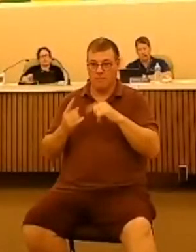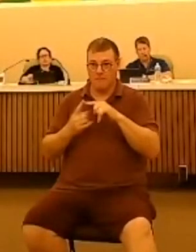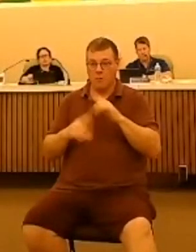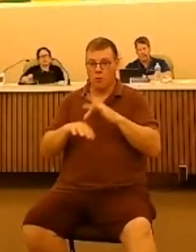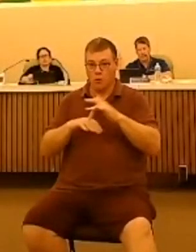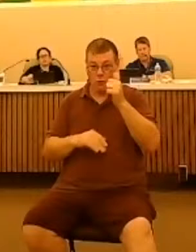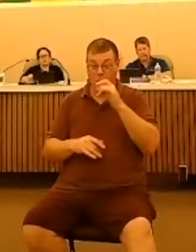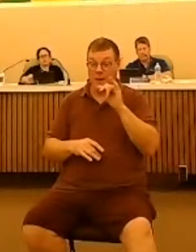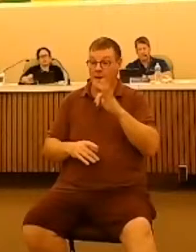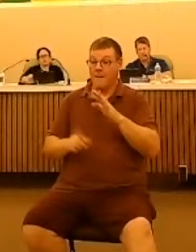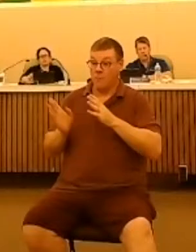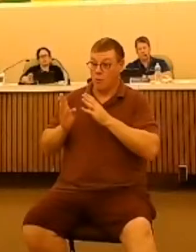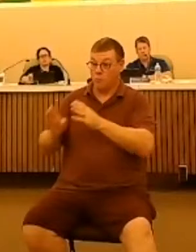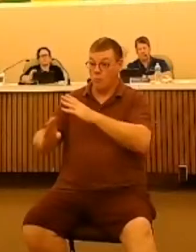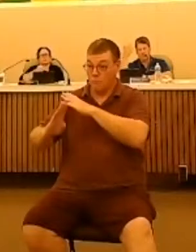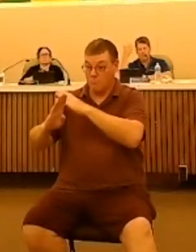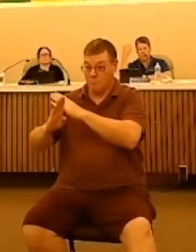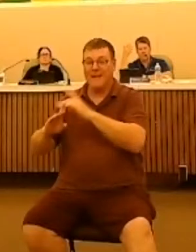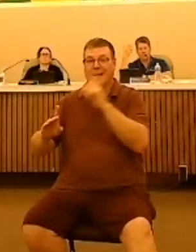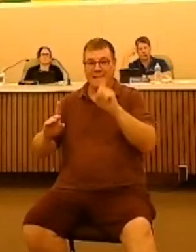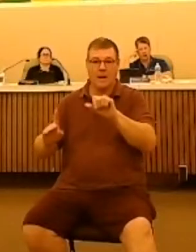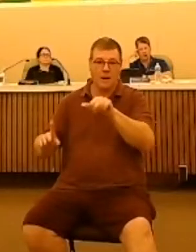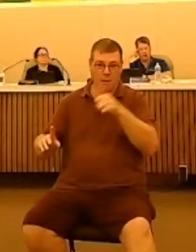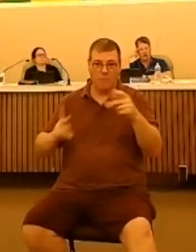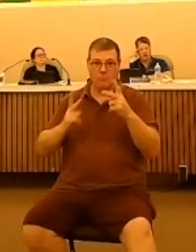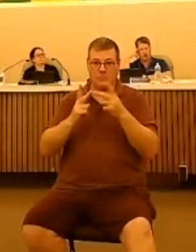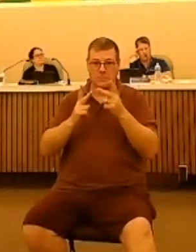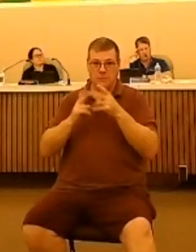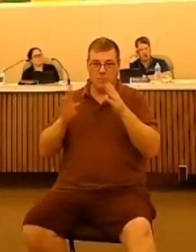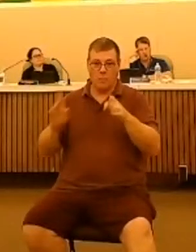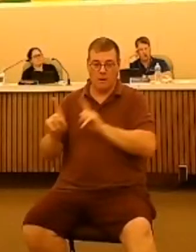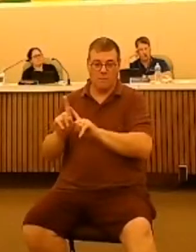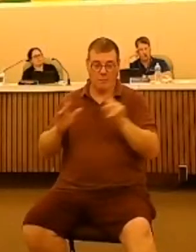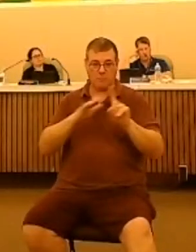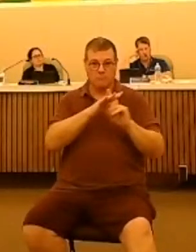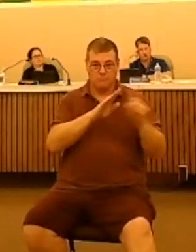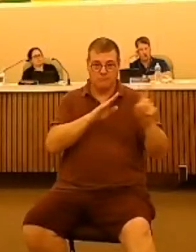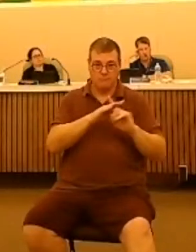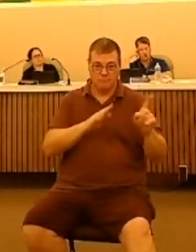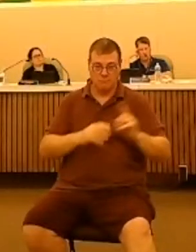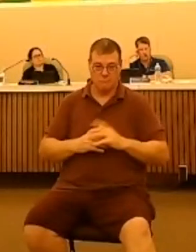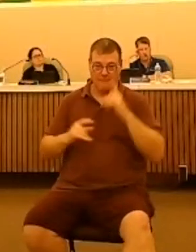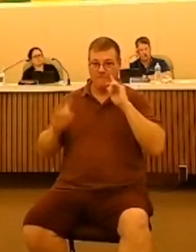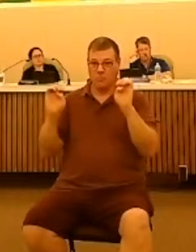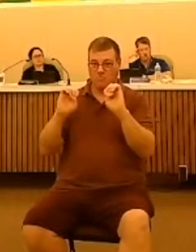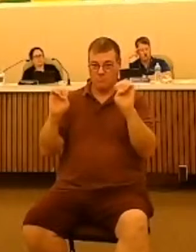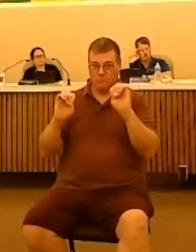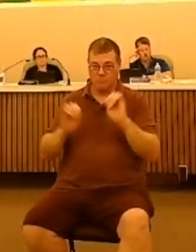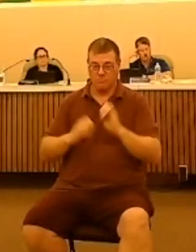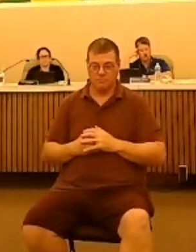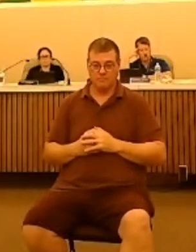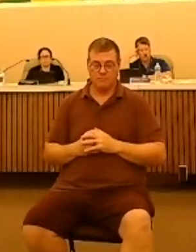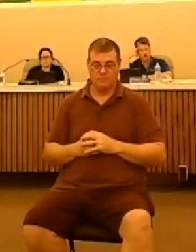the roads is blocked, there needs to be a second access for emergency vehicles.